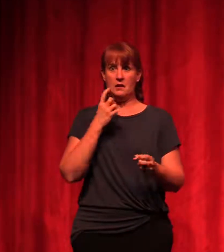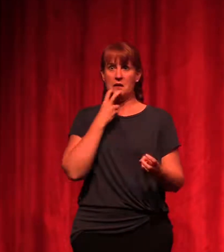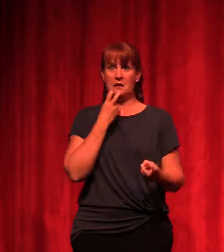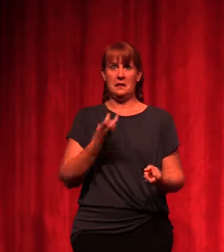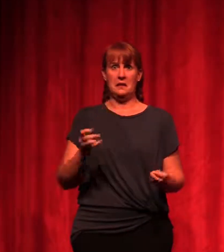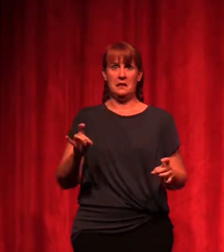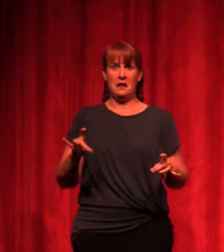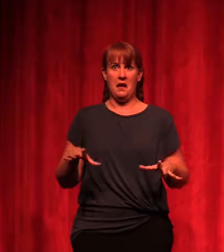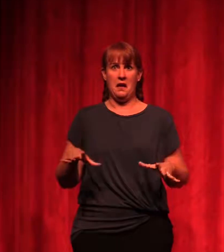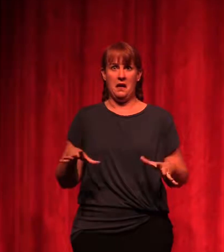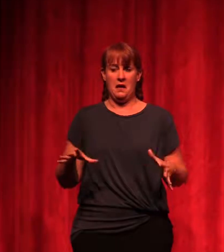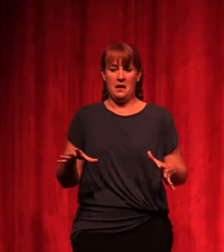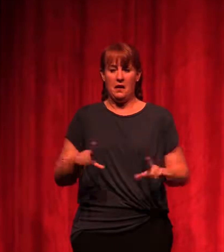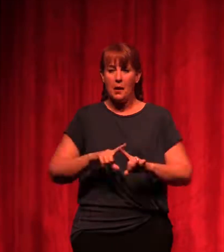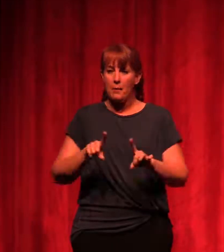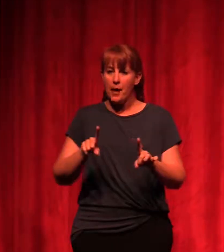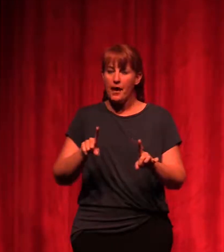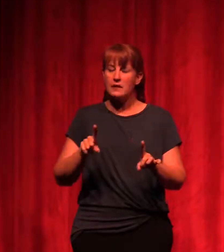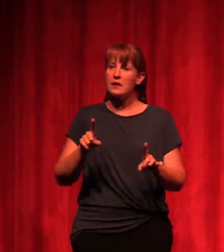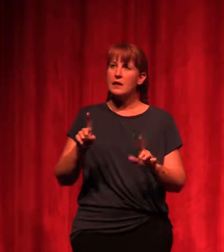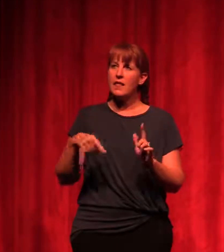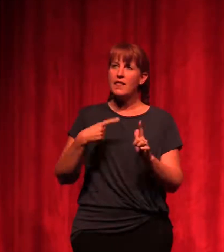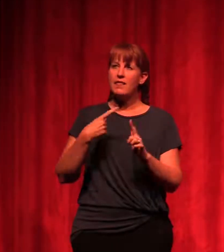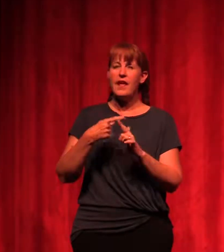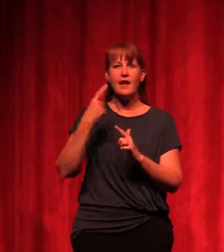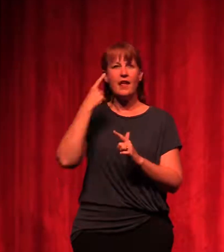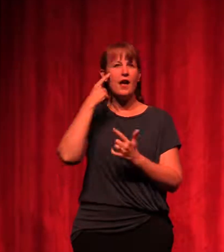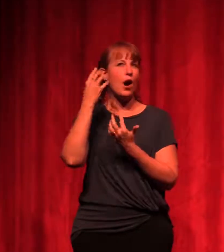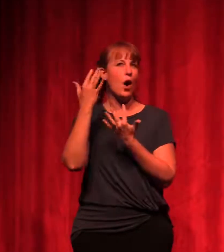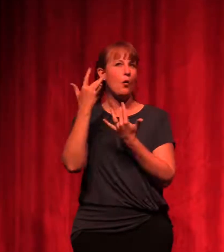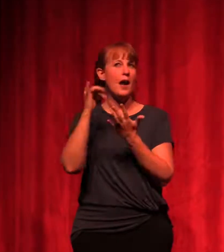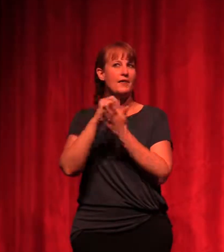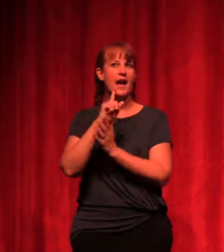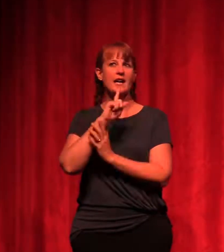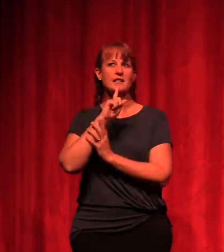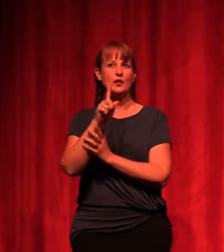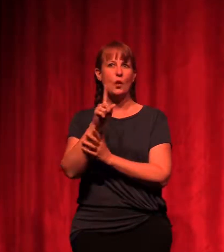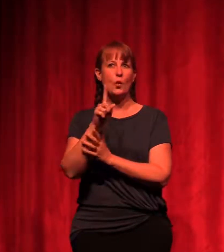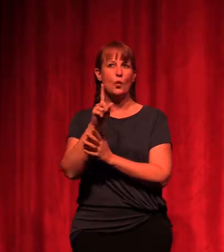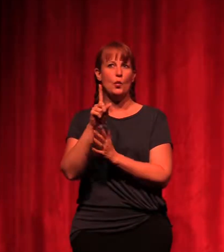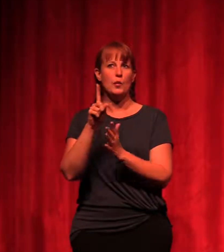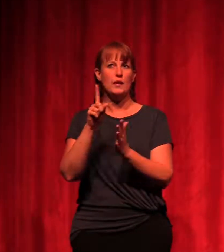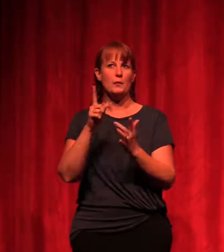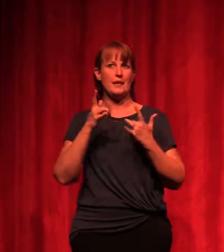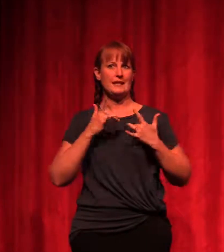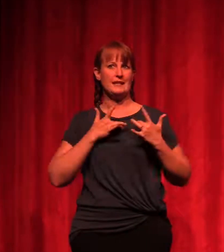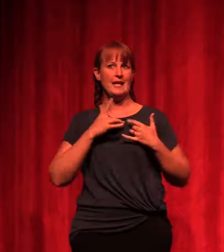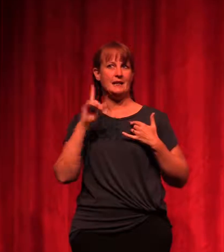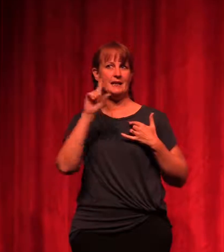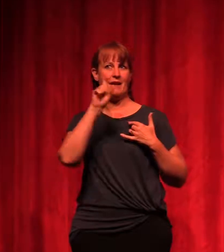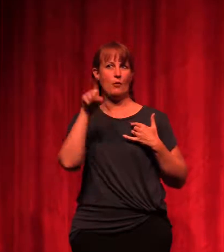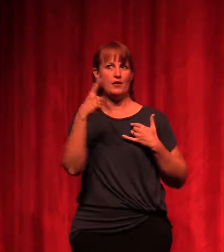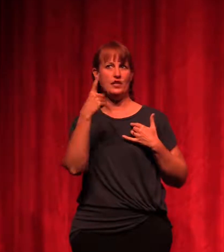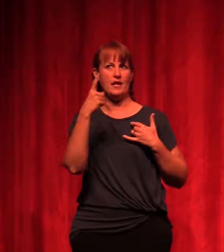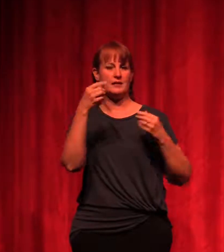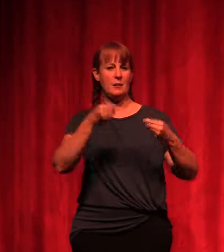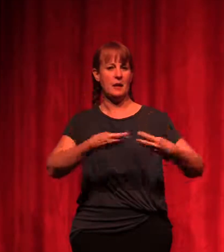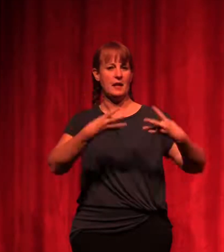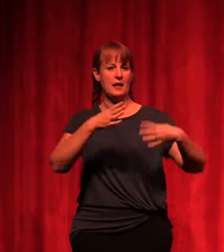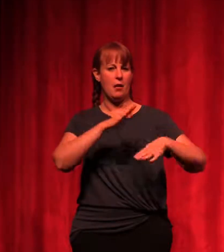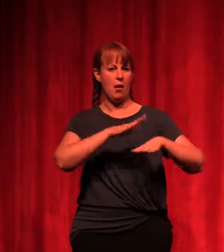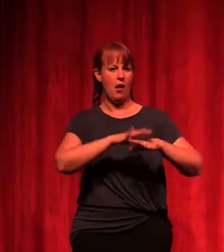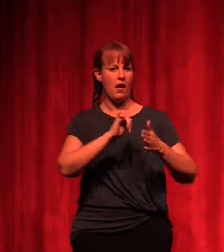this. But it did make me think, okay, so wait a second. That's a really vulnerable question that somebody posted on that